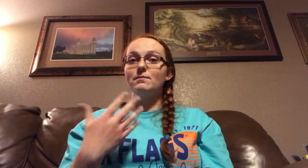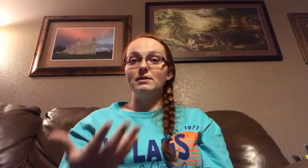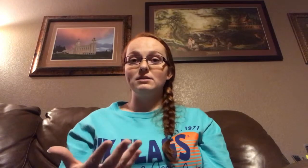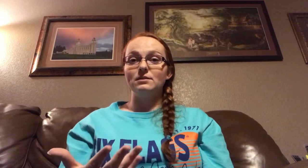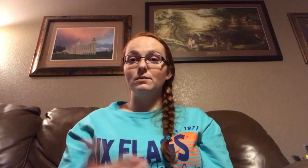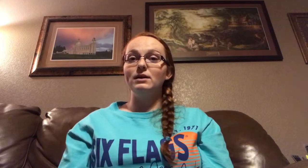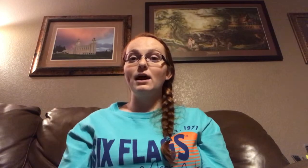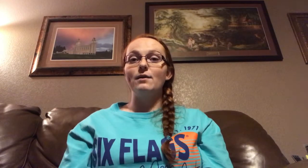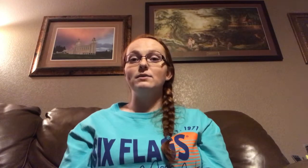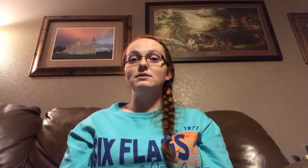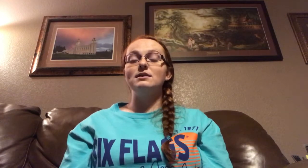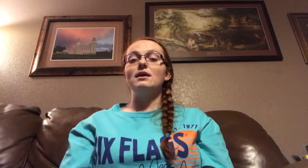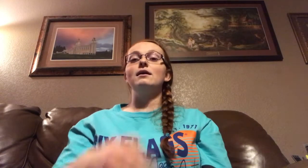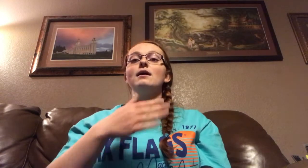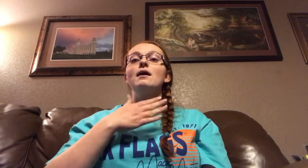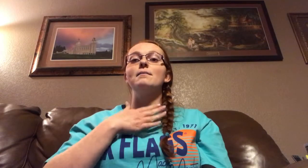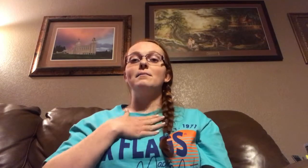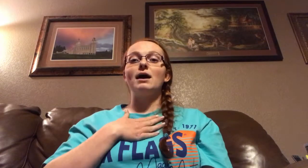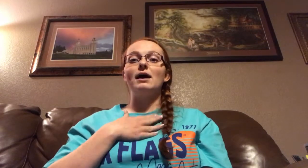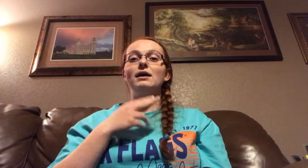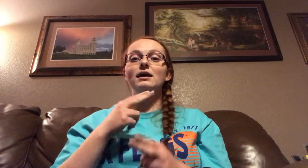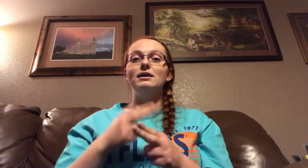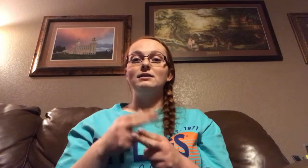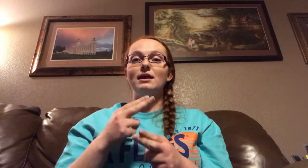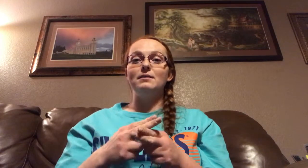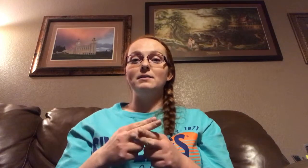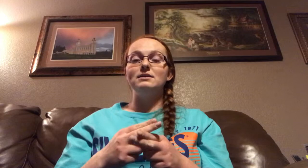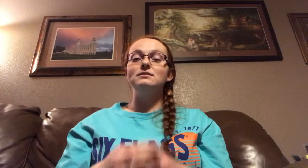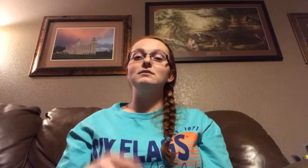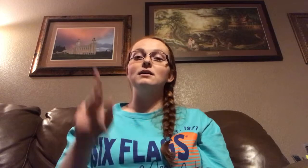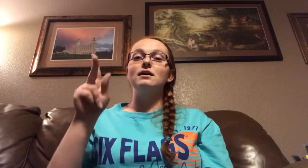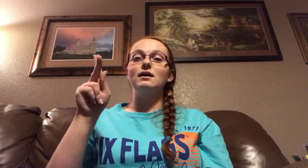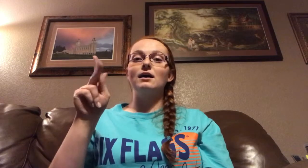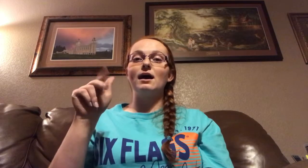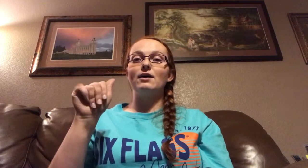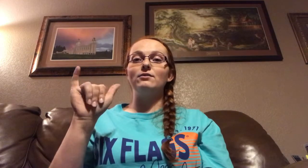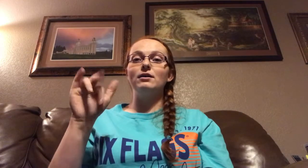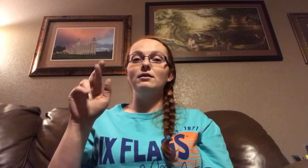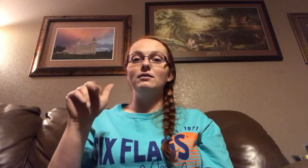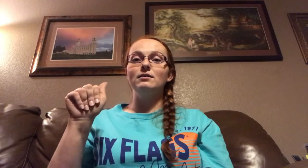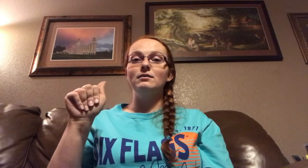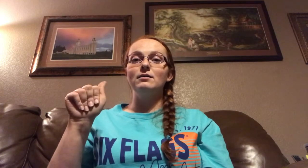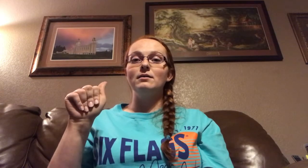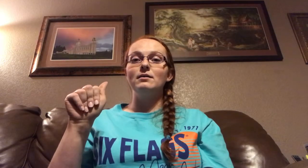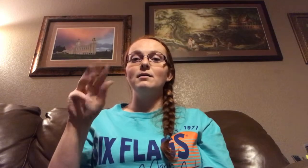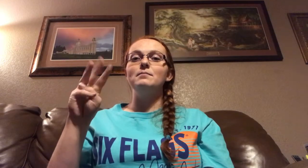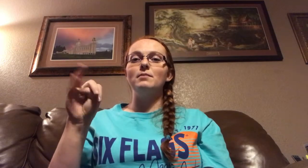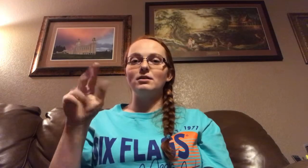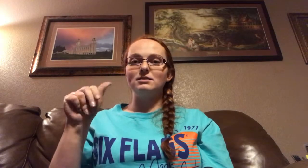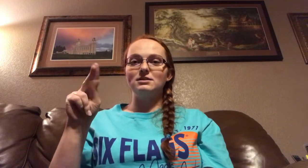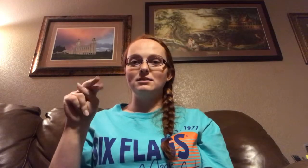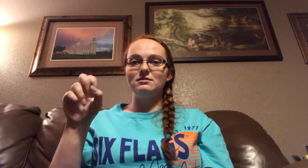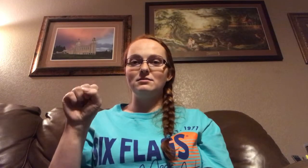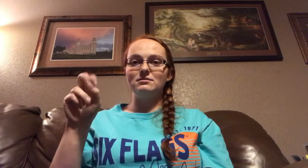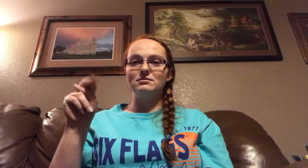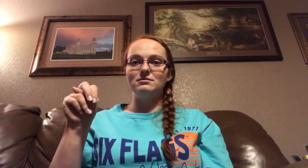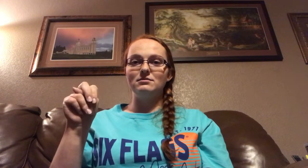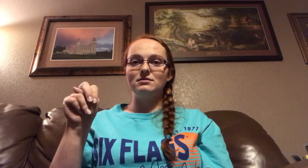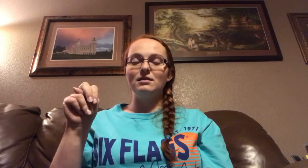meet someone, I would say my name is Kyra Monson. I